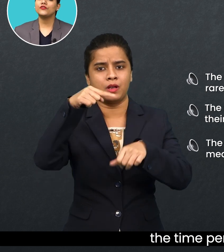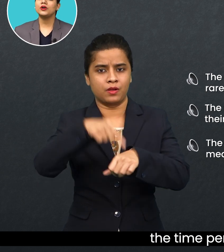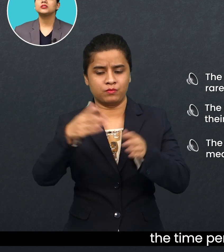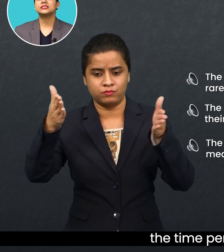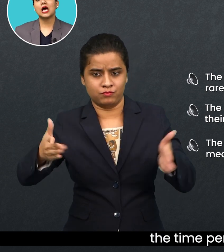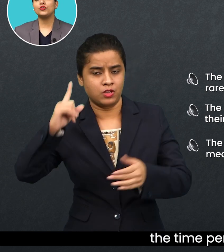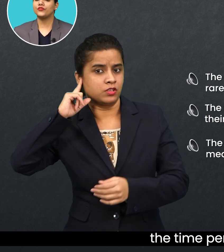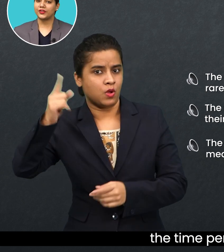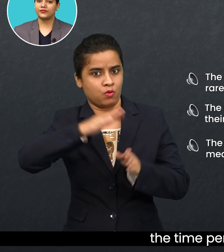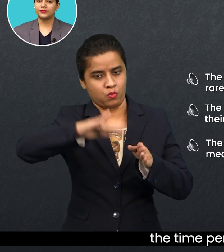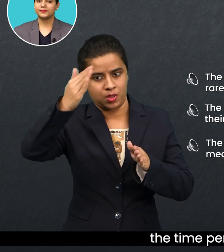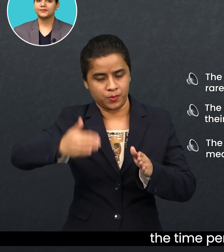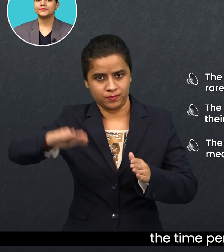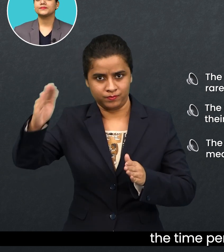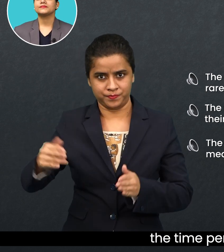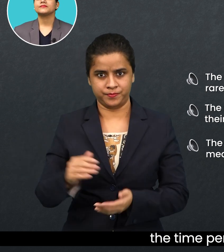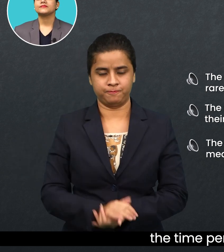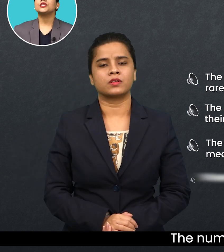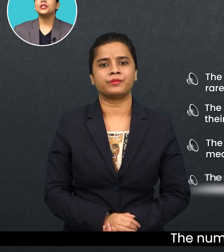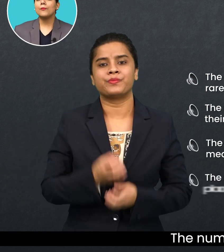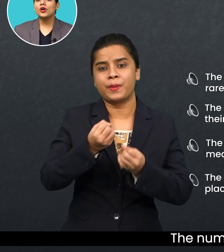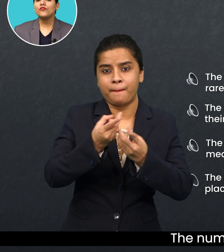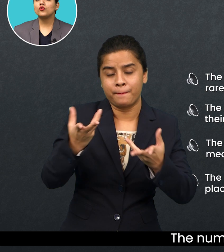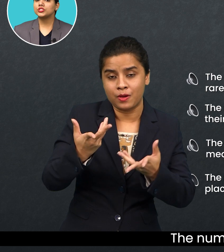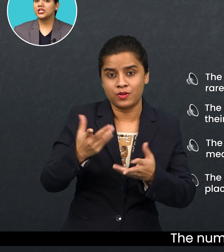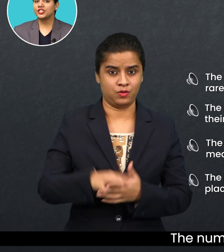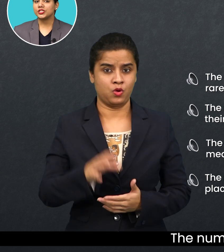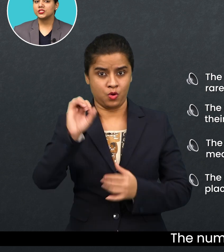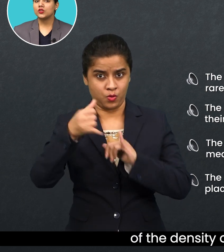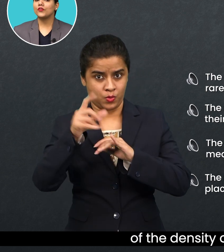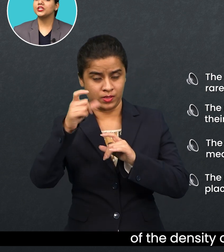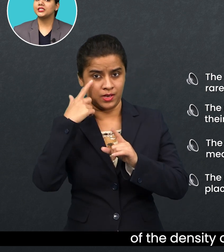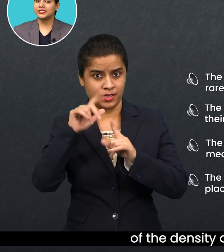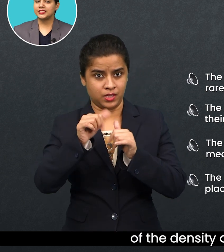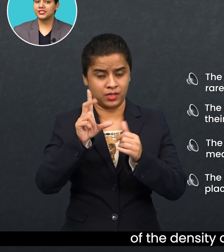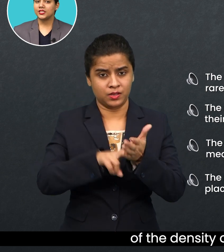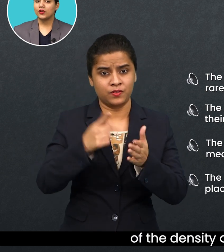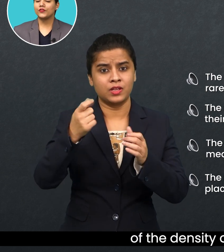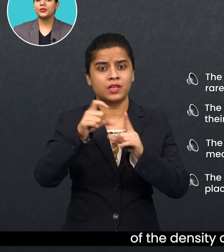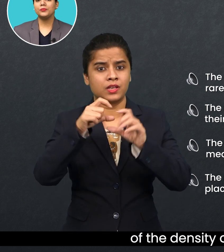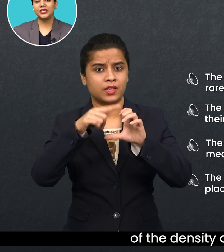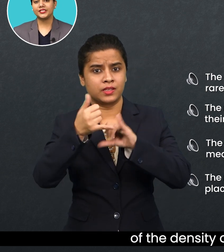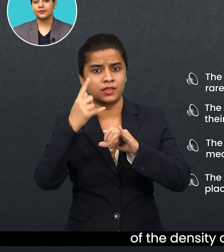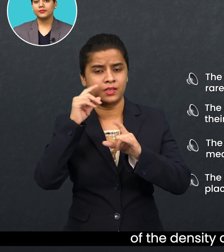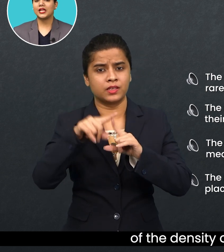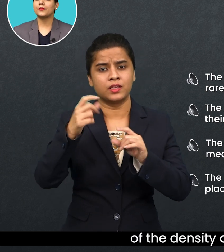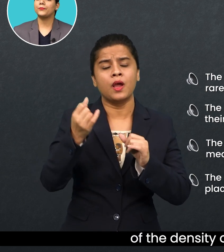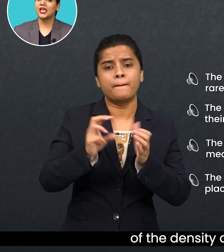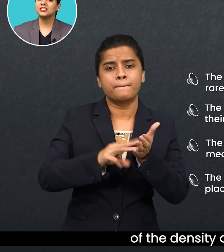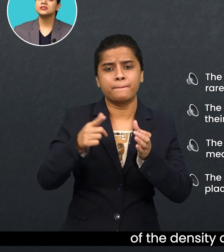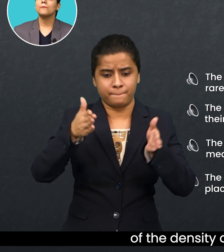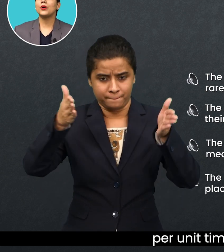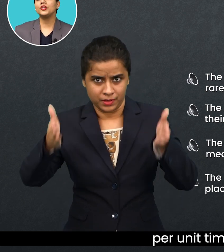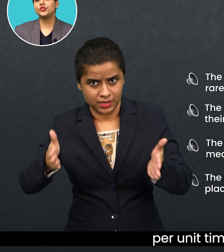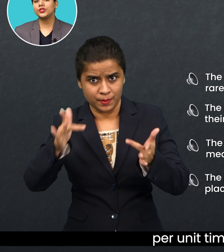period of a sound wave. The number of oscillations of the density of the medium at a